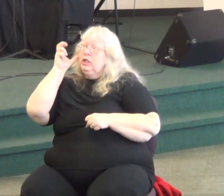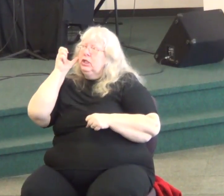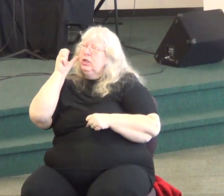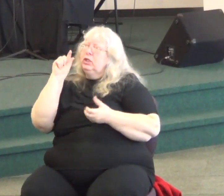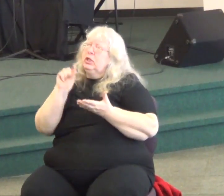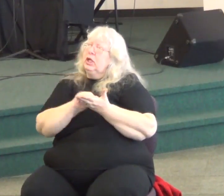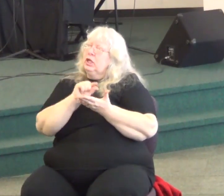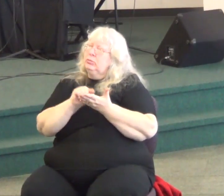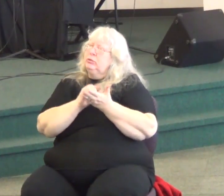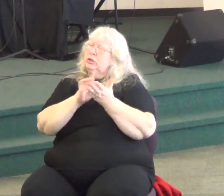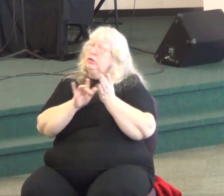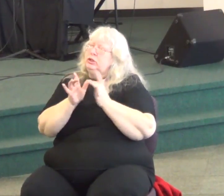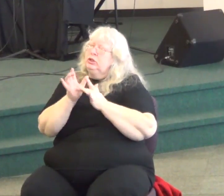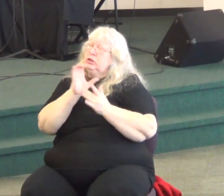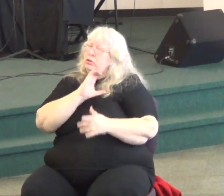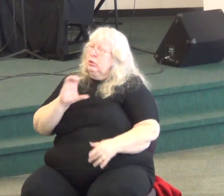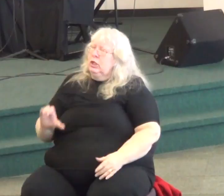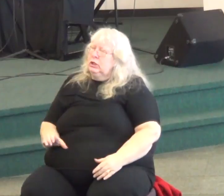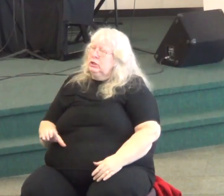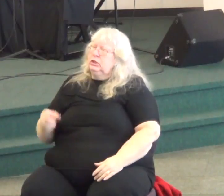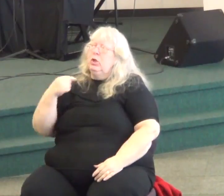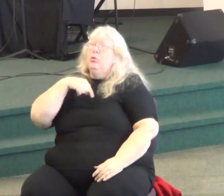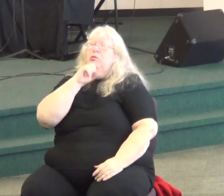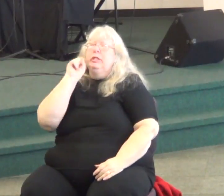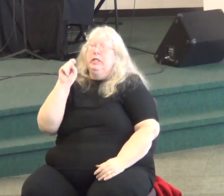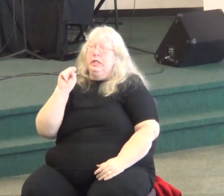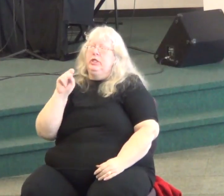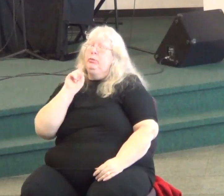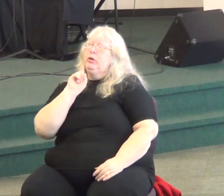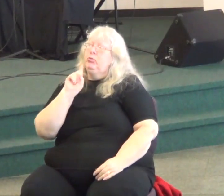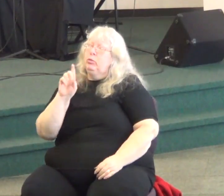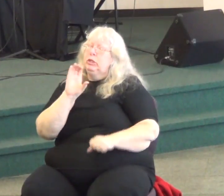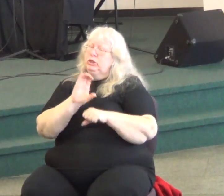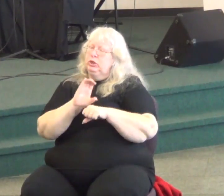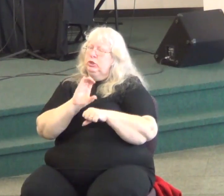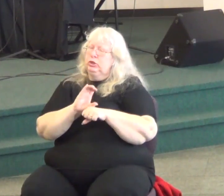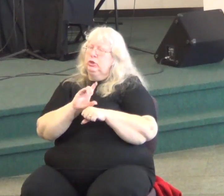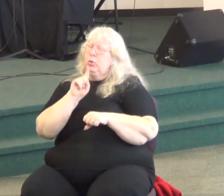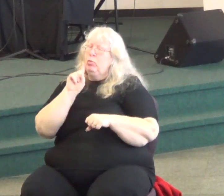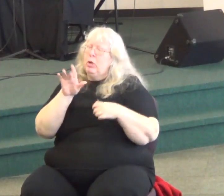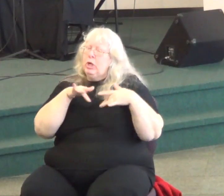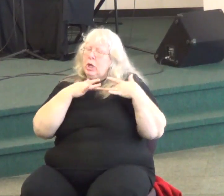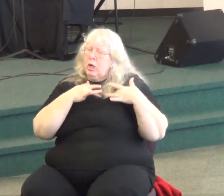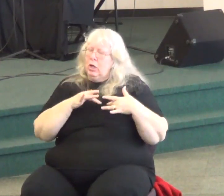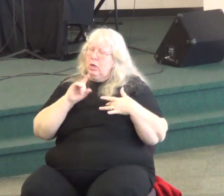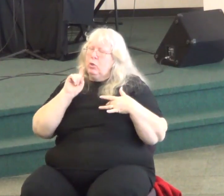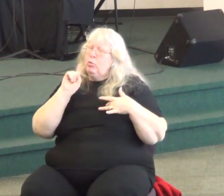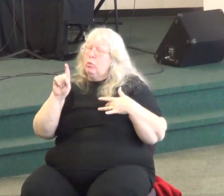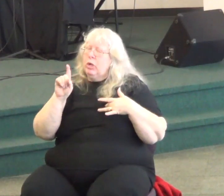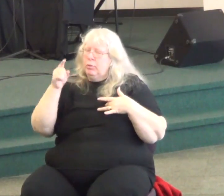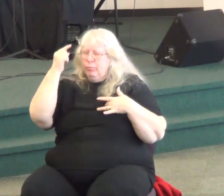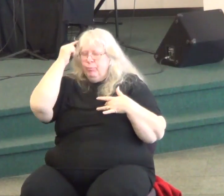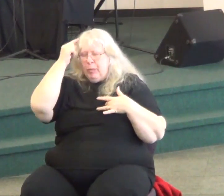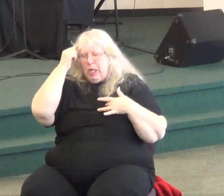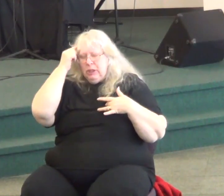need to be one church. We need to be of one heart, one mind, one baptism. Lord, there are